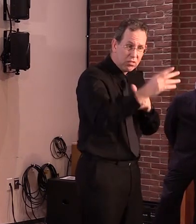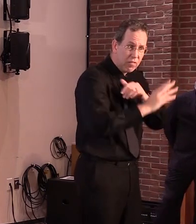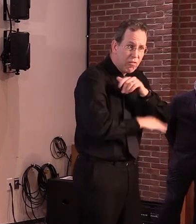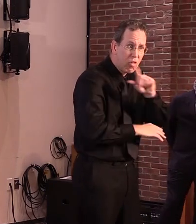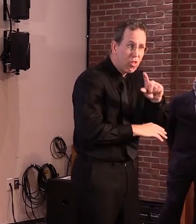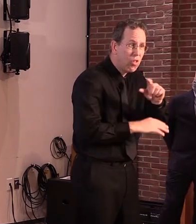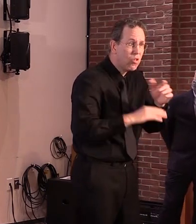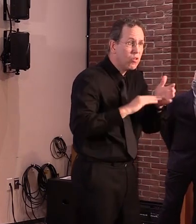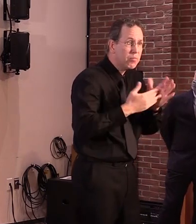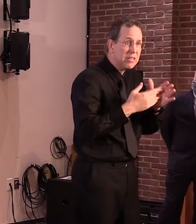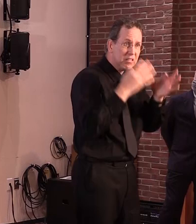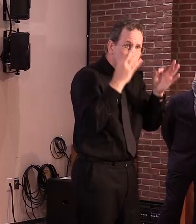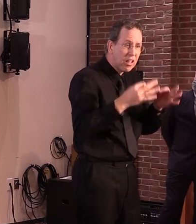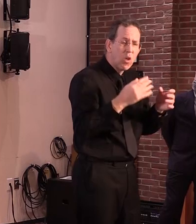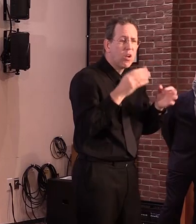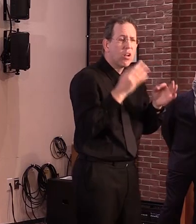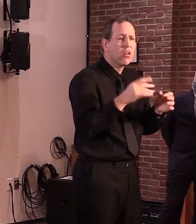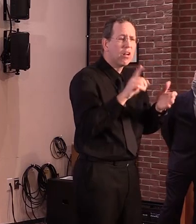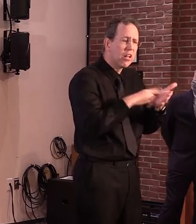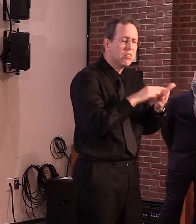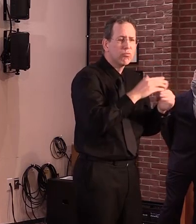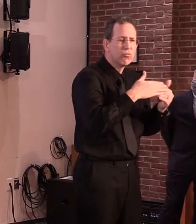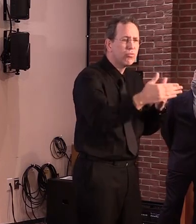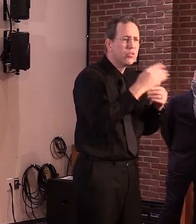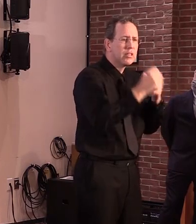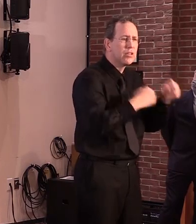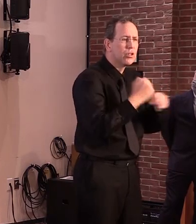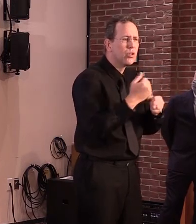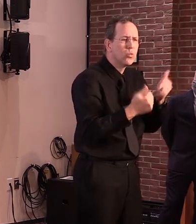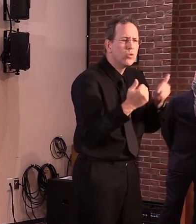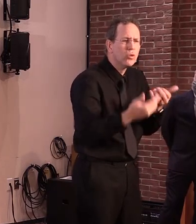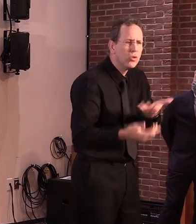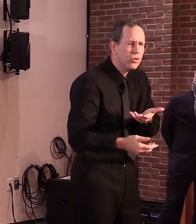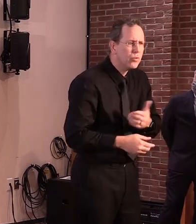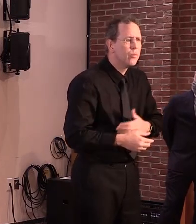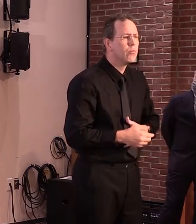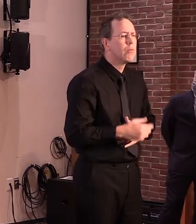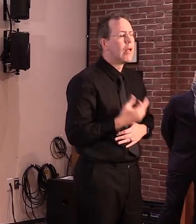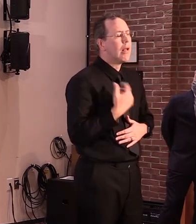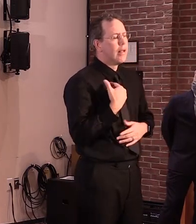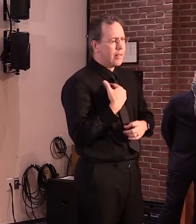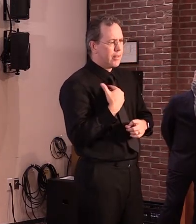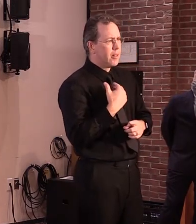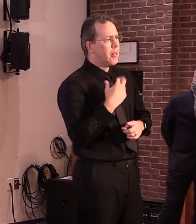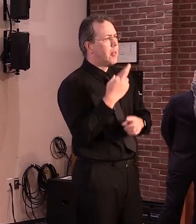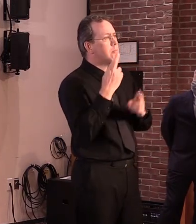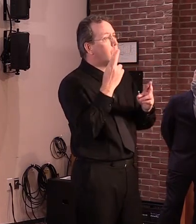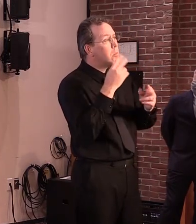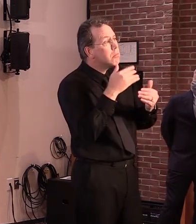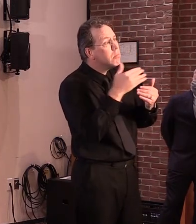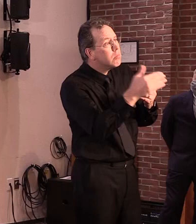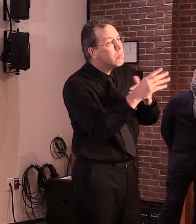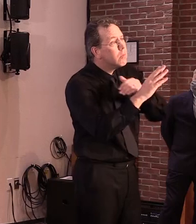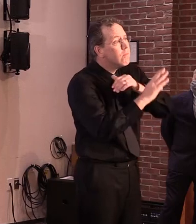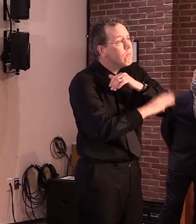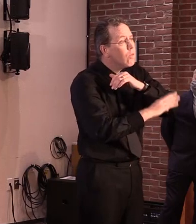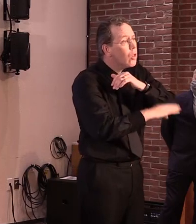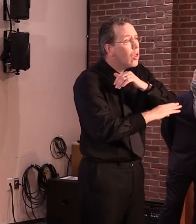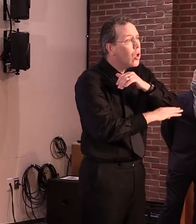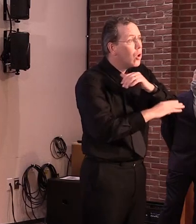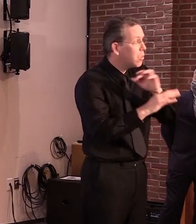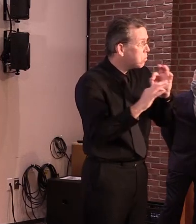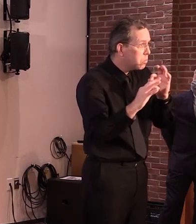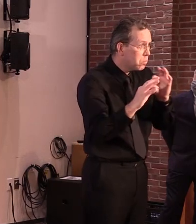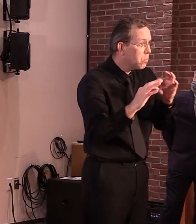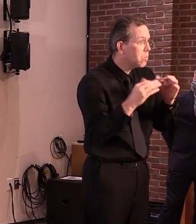hope things will be different by the fall. I mean, that's we've seen remarkable changes over the last month, and we hope to keep moving in the